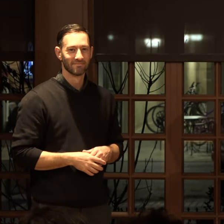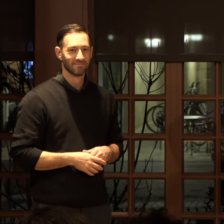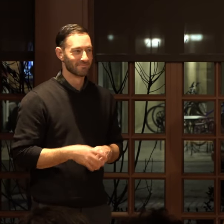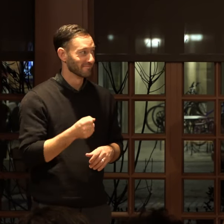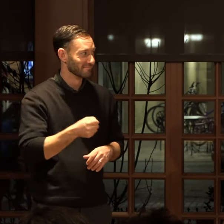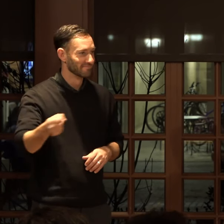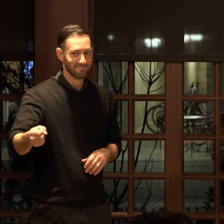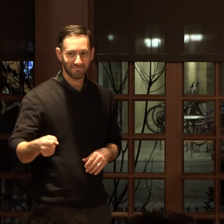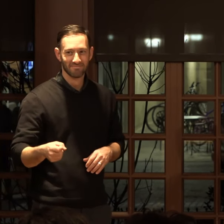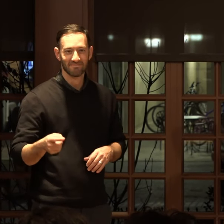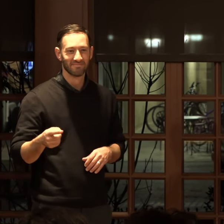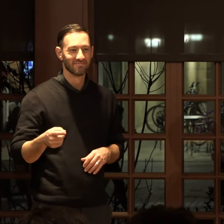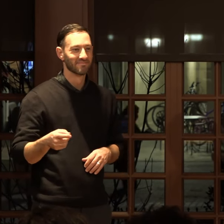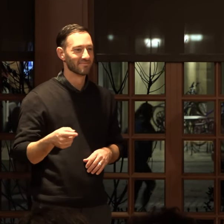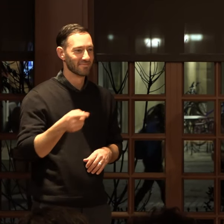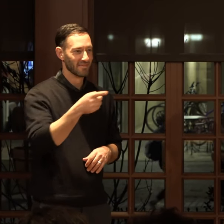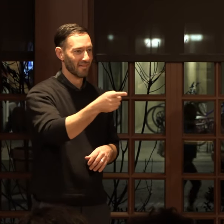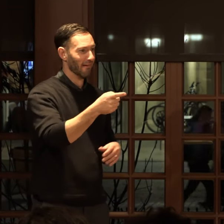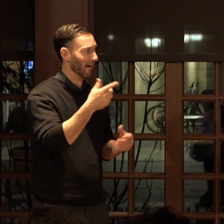Thank you.